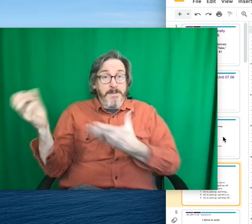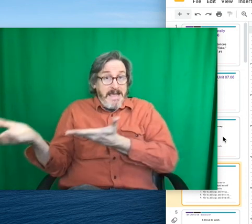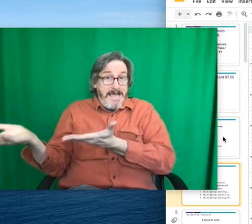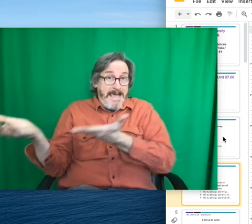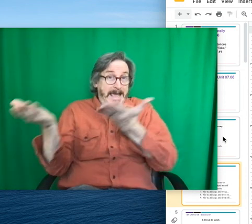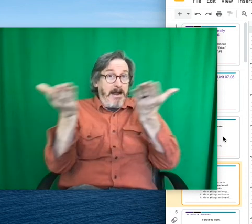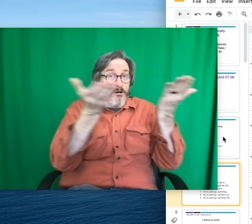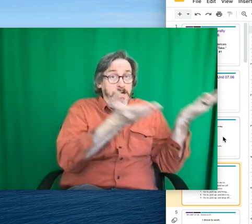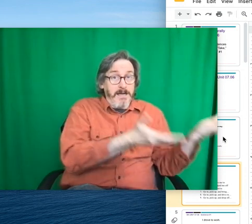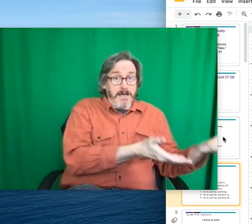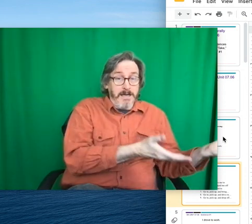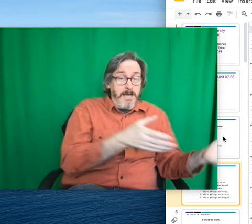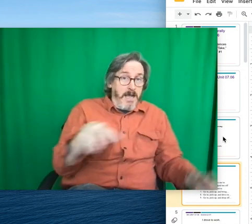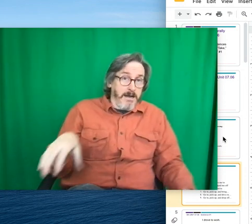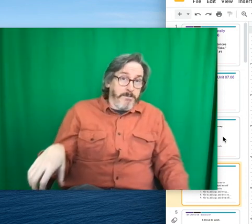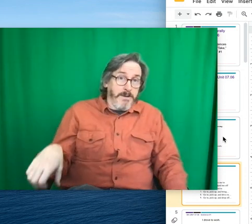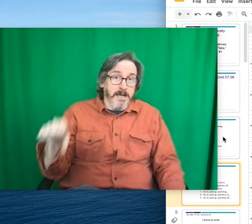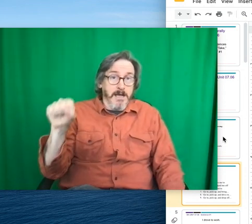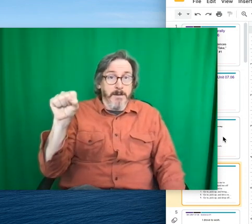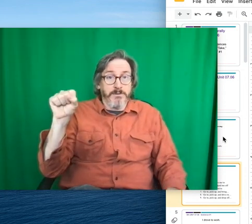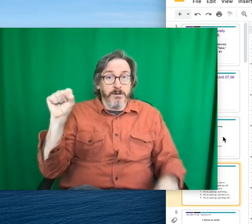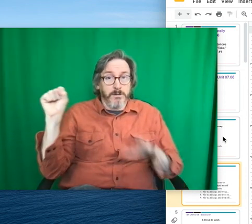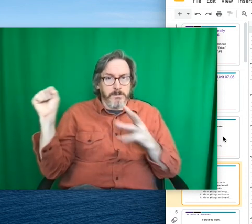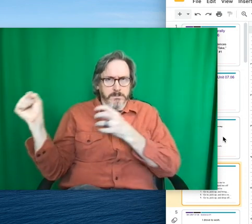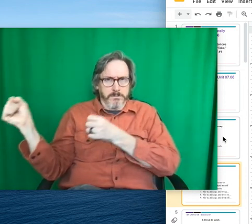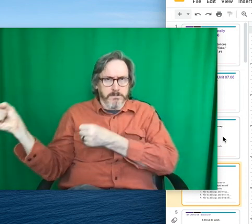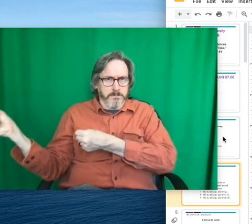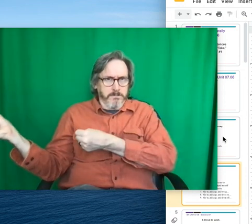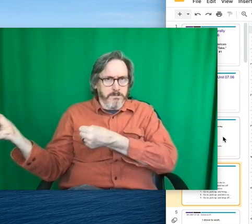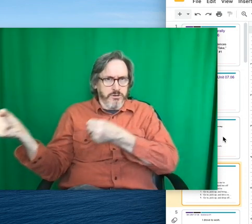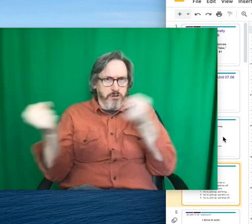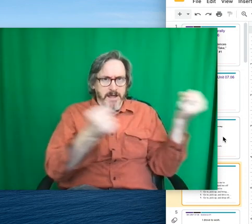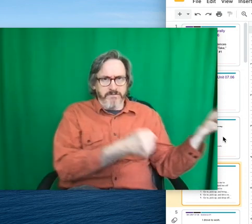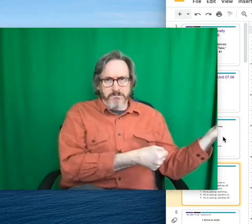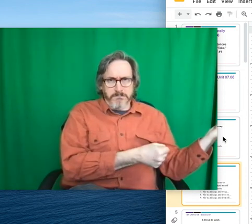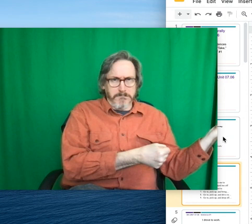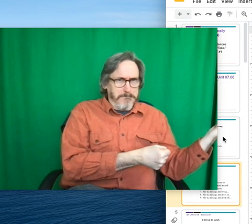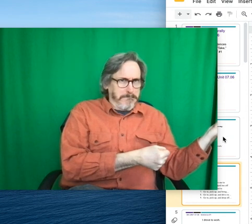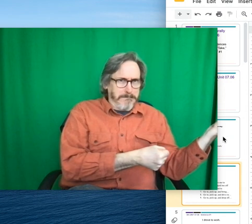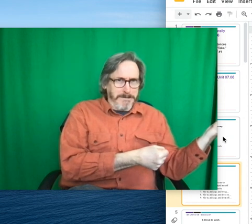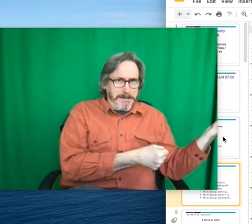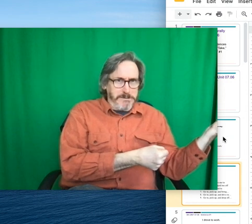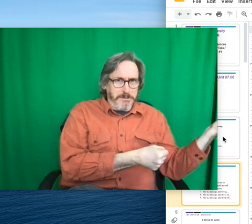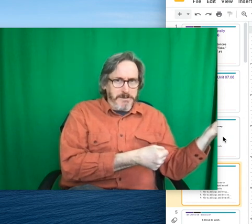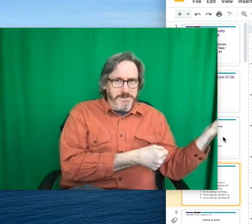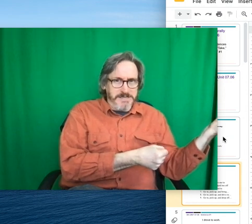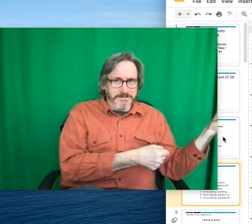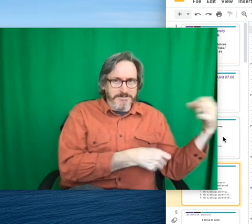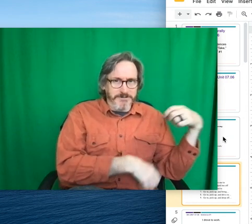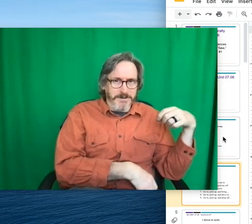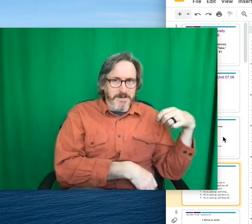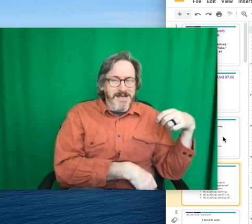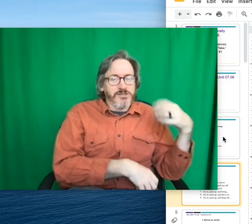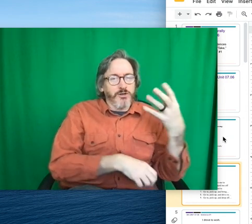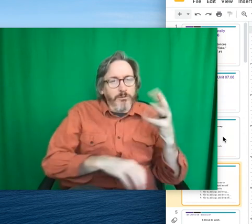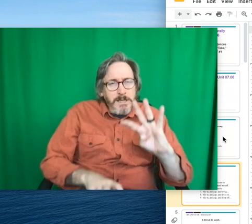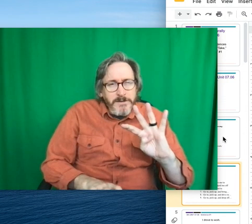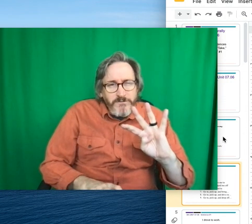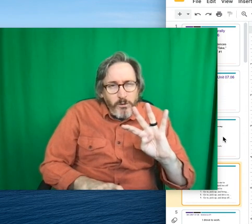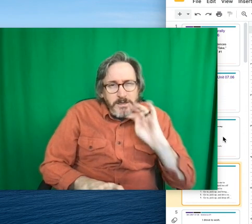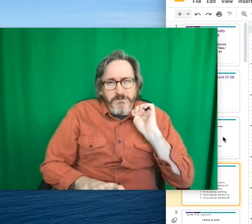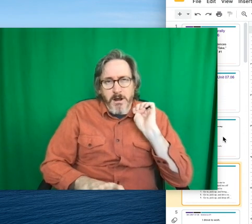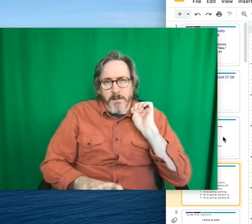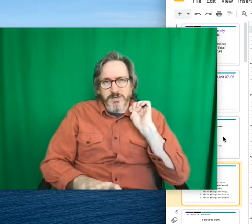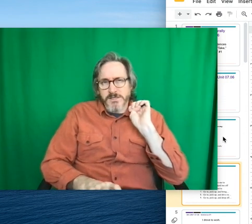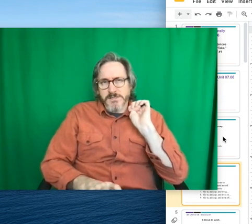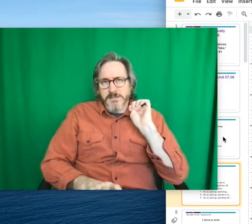pick up, carry, and pick up, drive. I think that was the one that was missing, right? So there are really